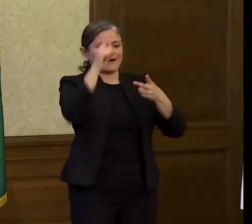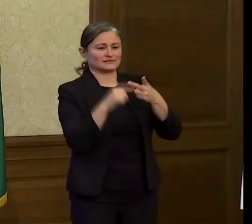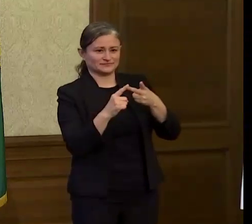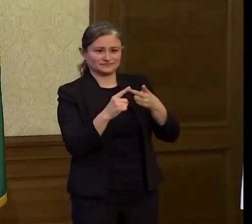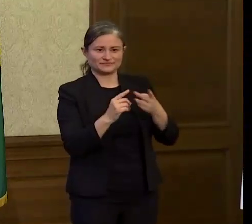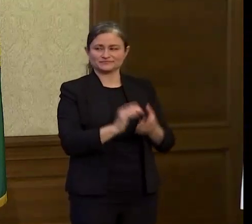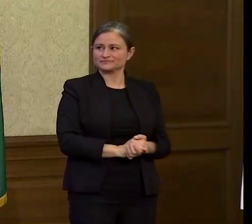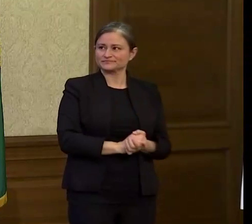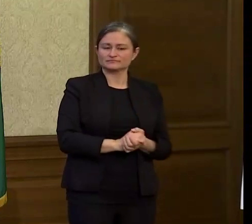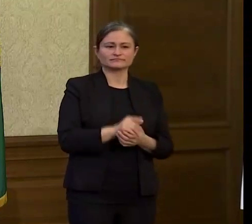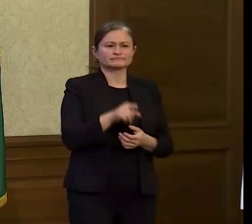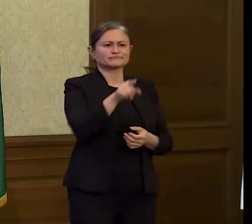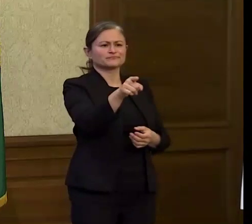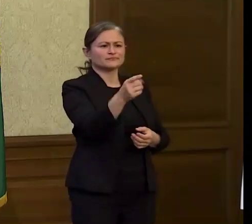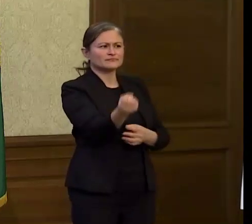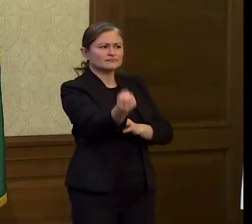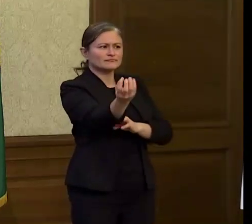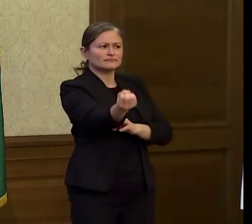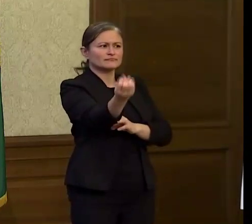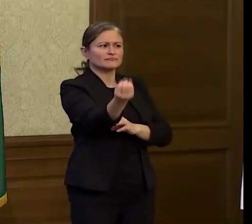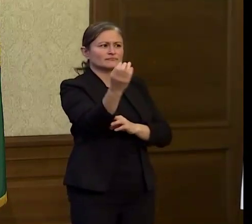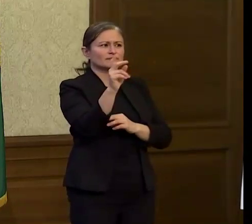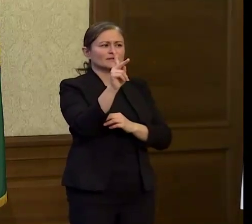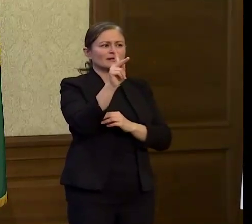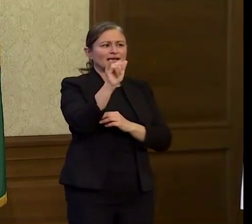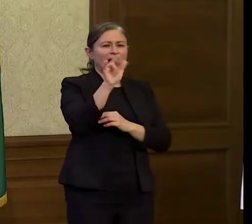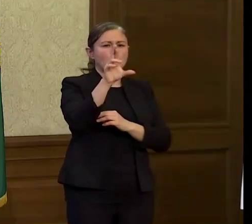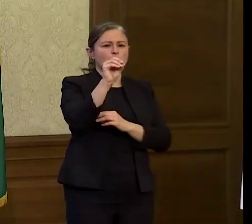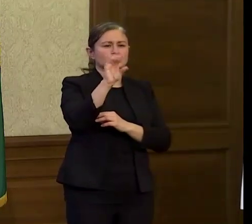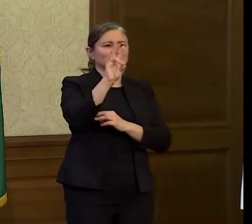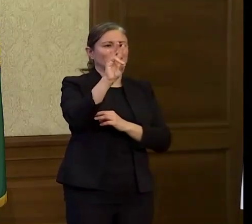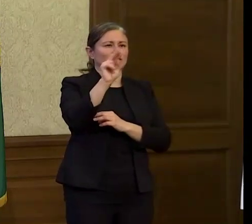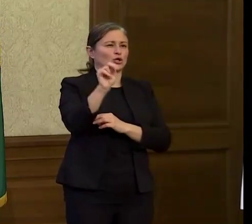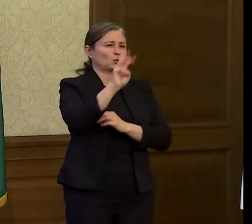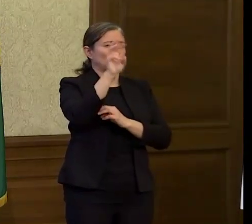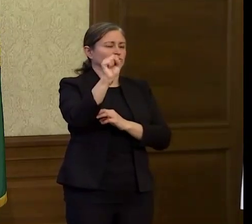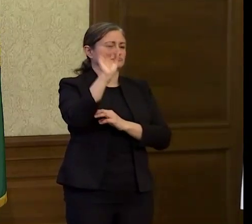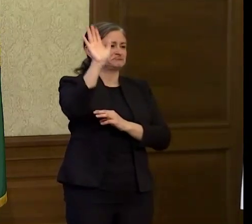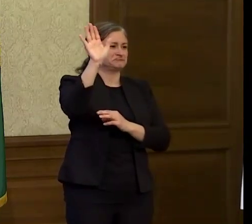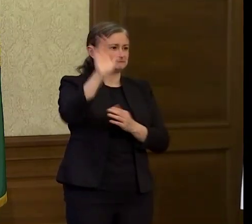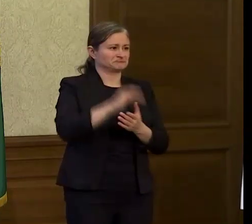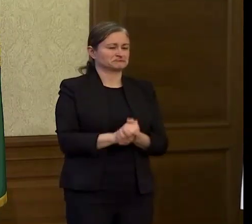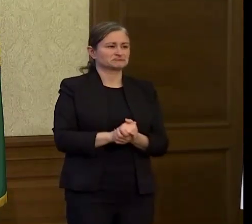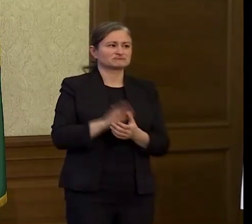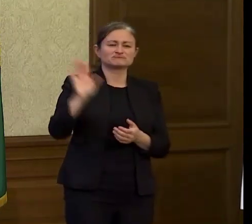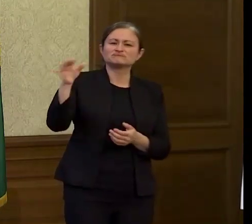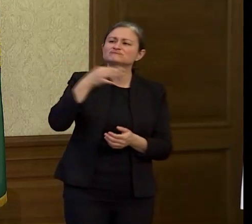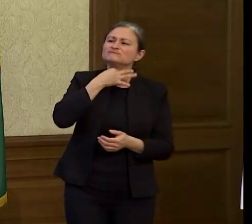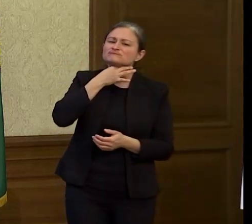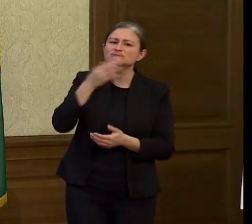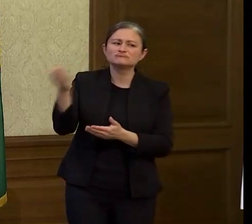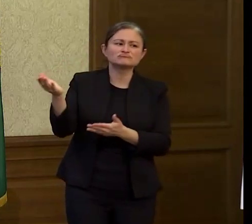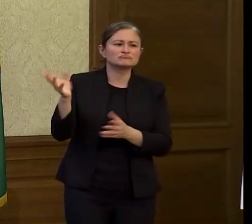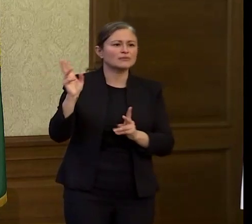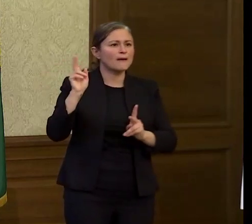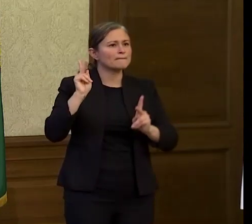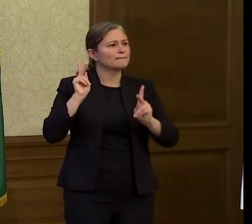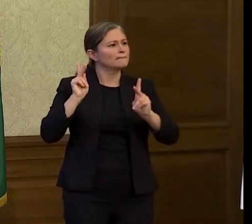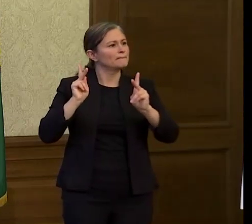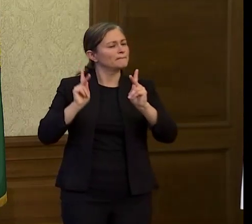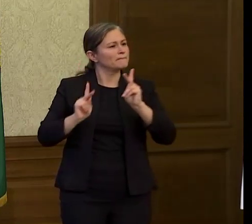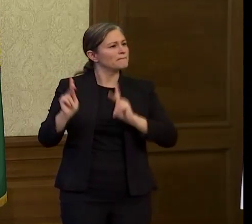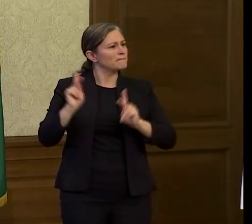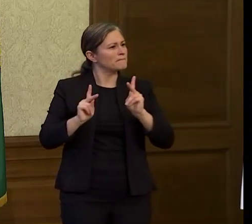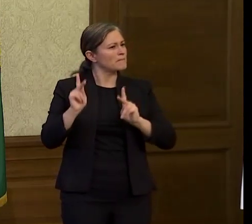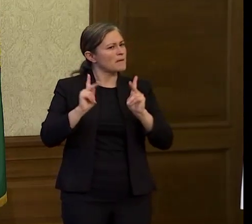Essex with Paris 7. Yes, Governor. People are looking for some sign that you'll be able to lift the order. What signs are